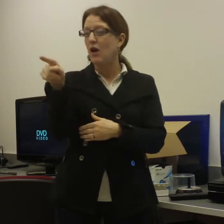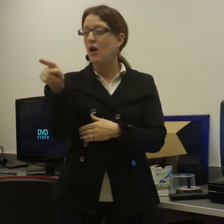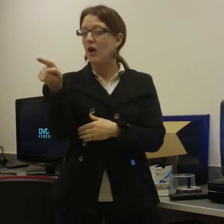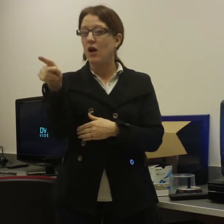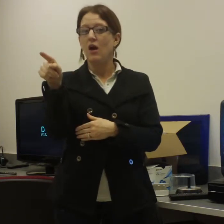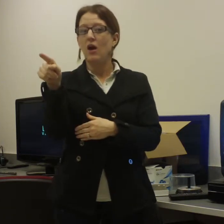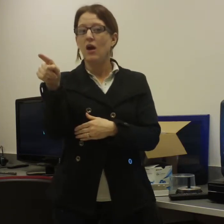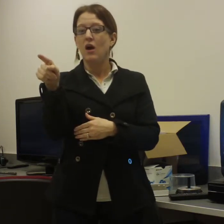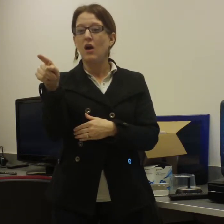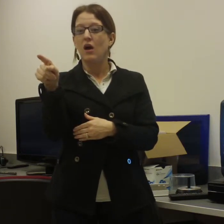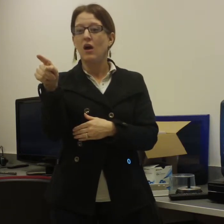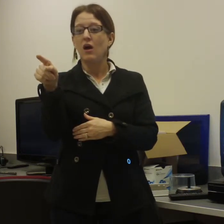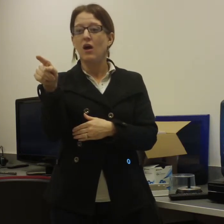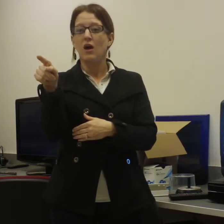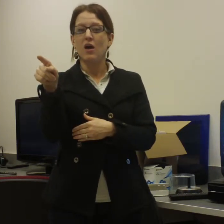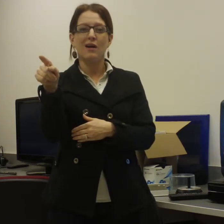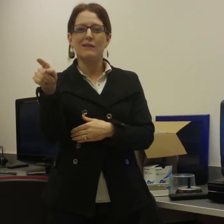What picture out?